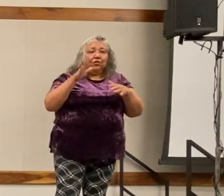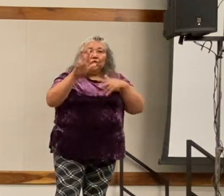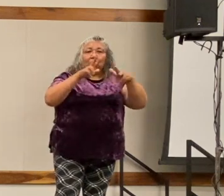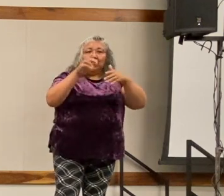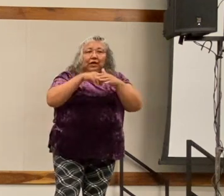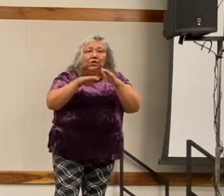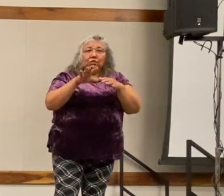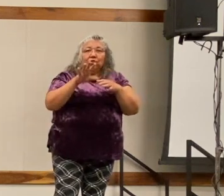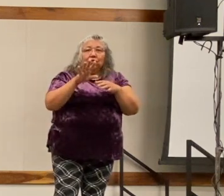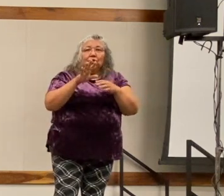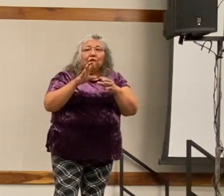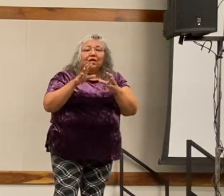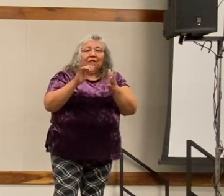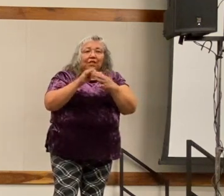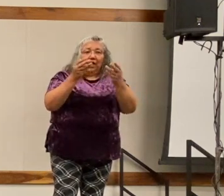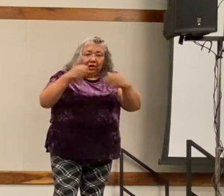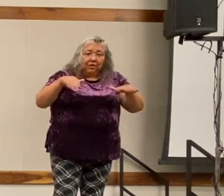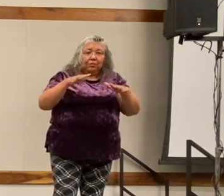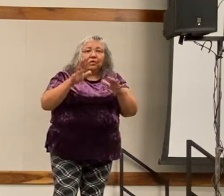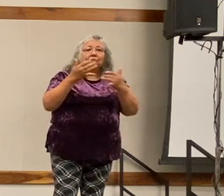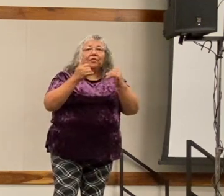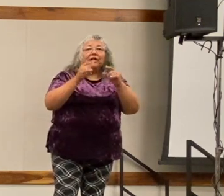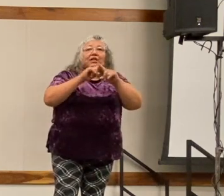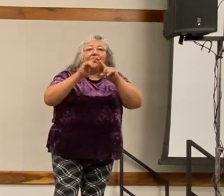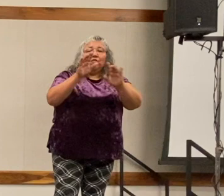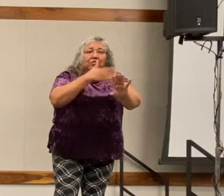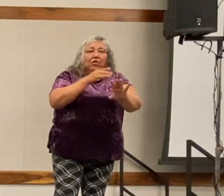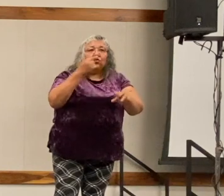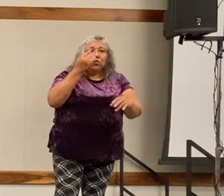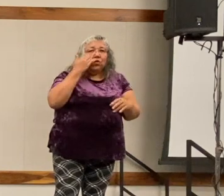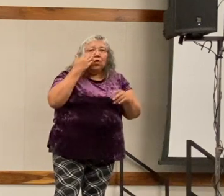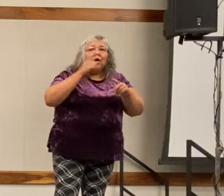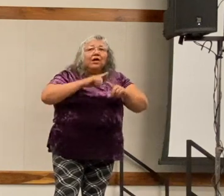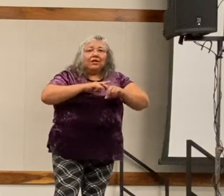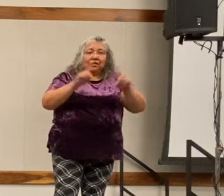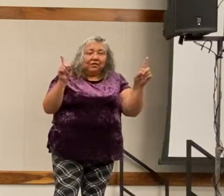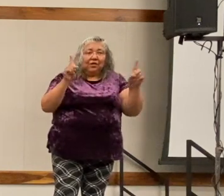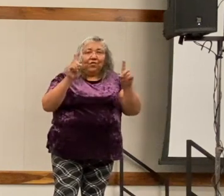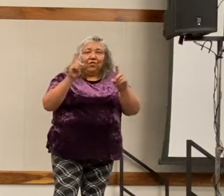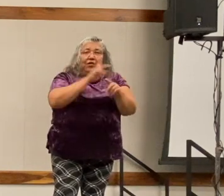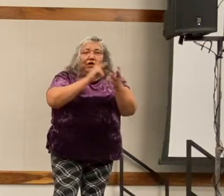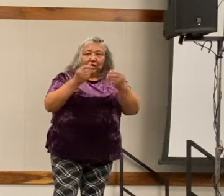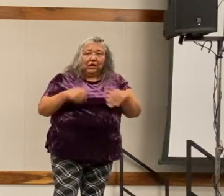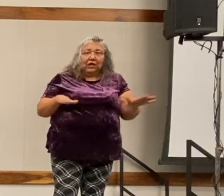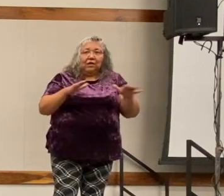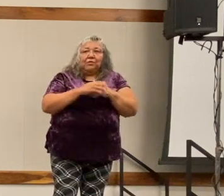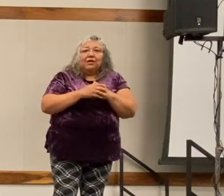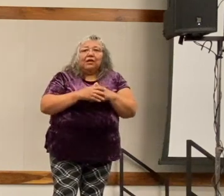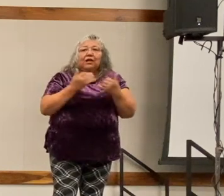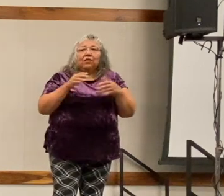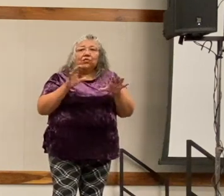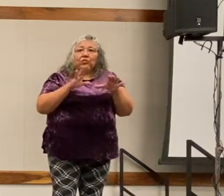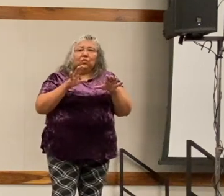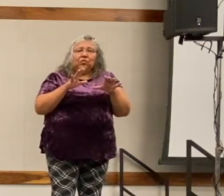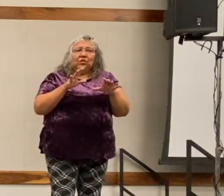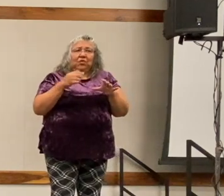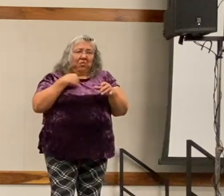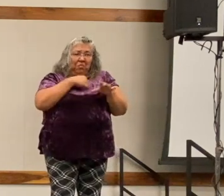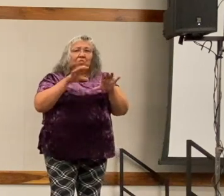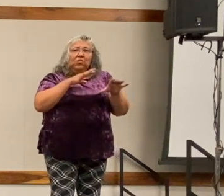into a certain kingdom, they play different songs so that you know that you're in a certain kingdom. My thought is if they can do it, why can't we do